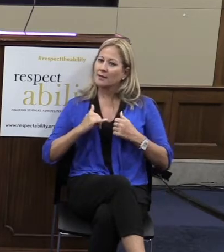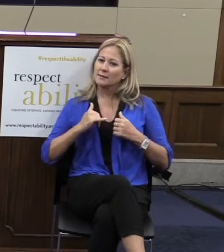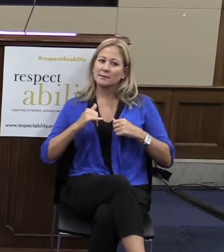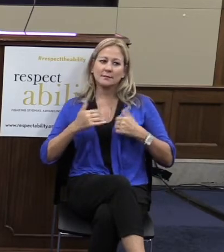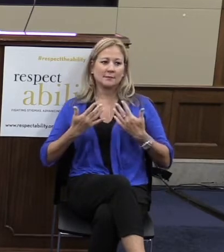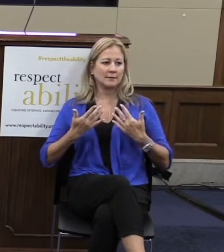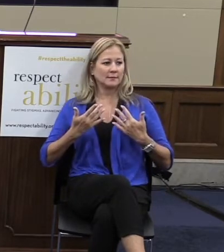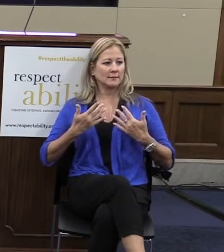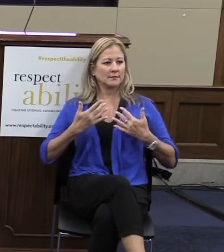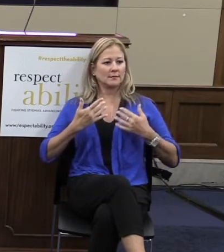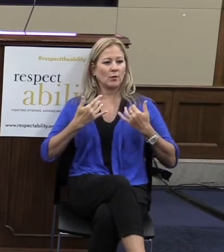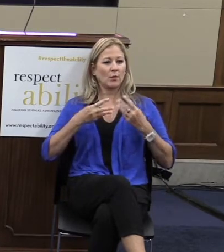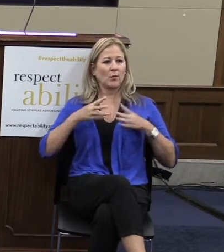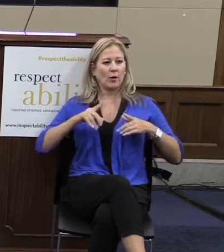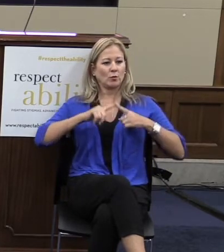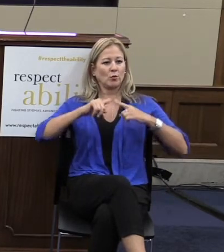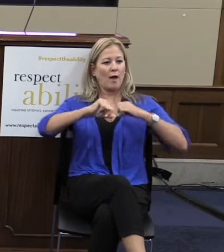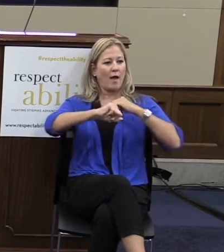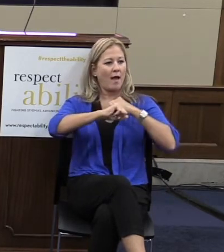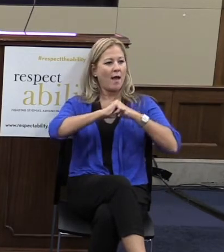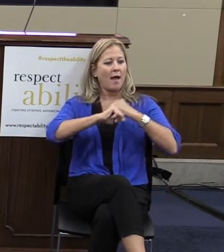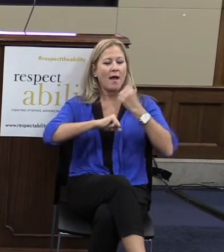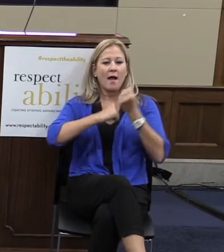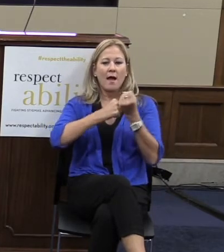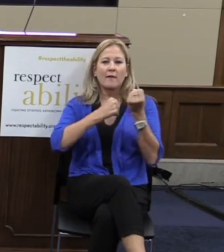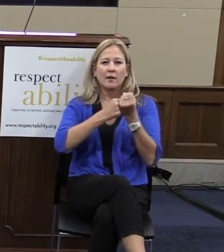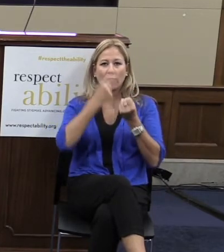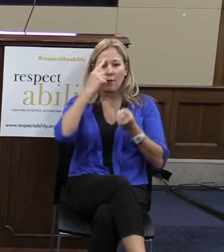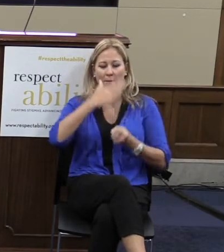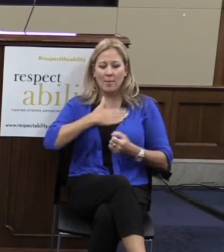to be able to advocate for my community.